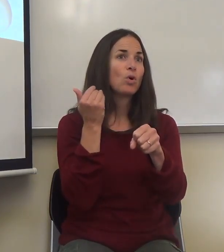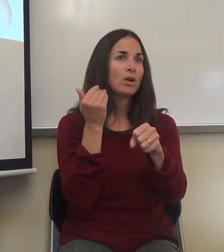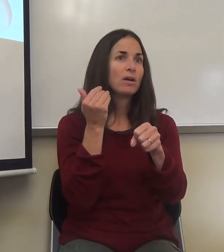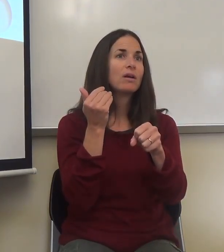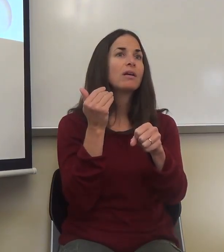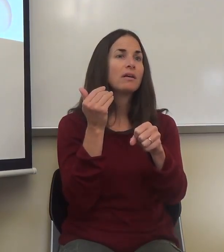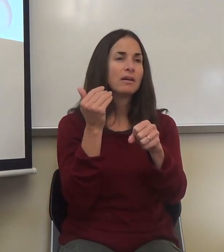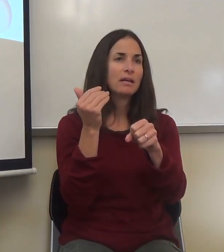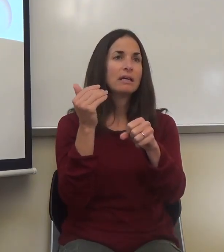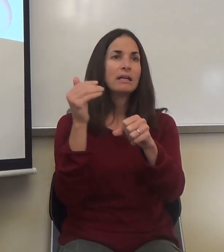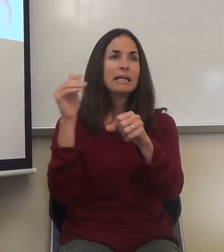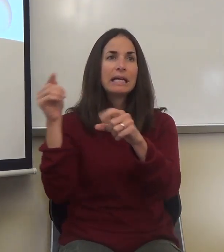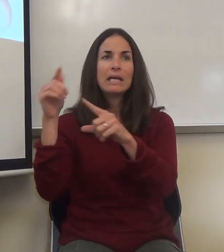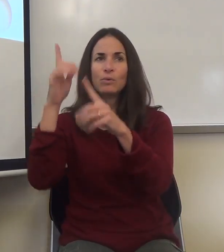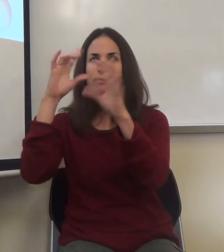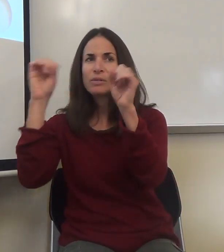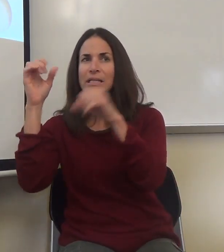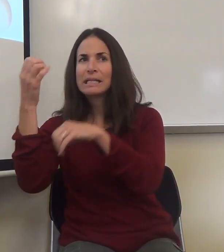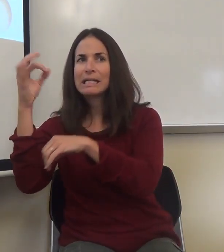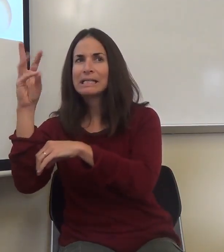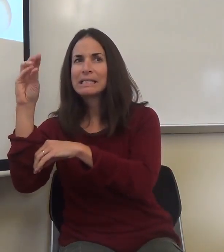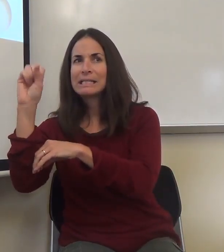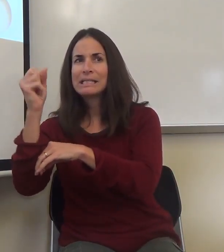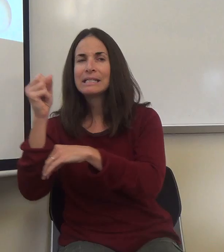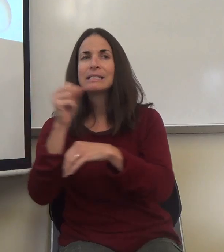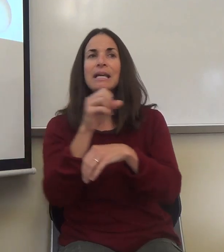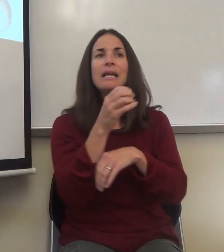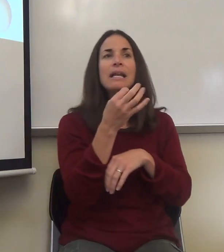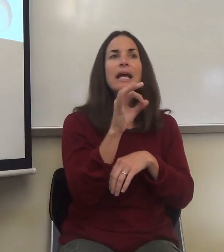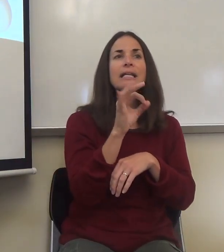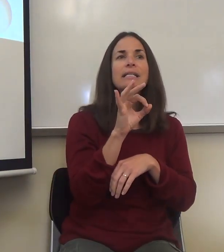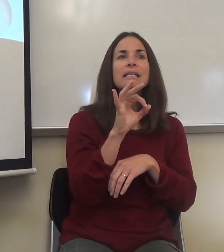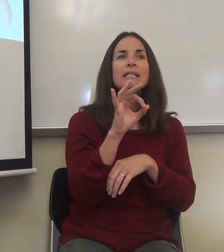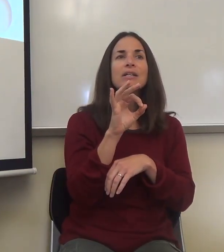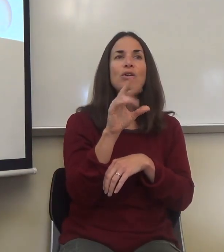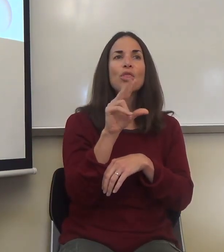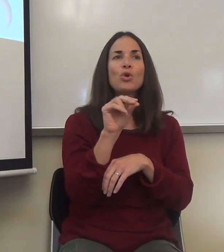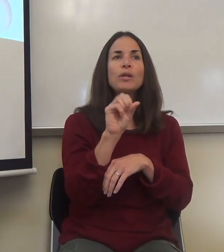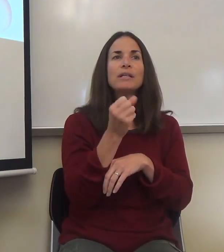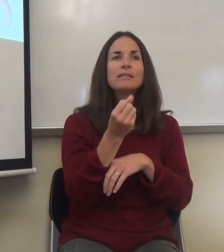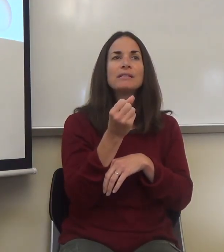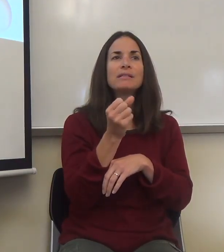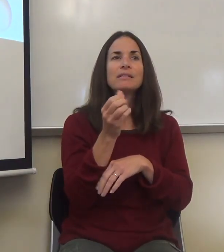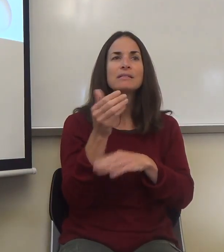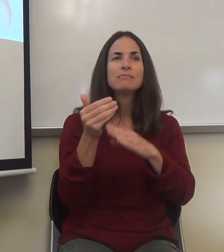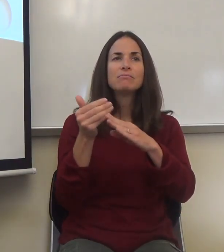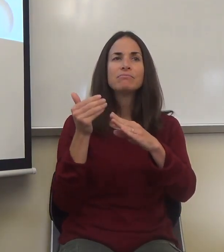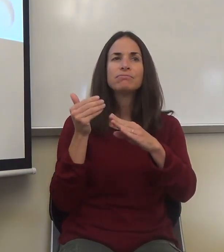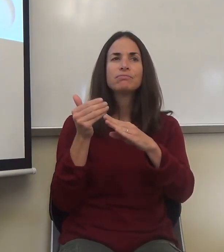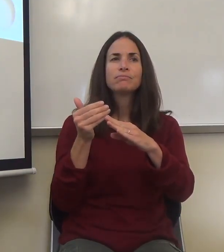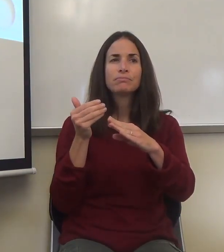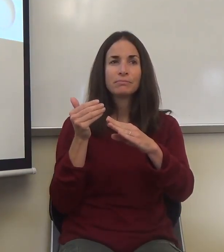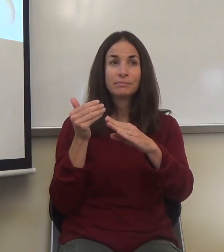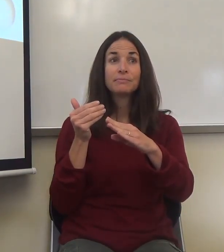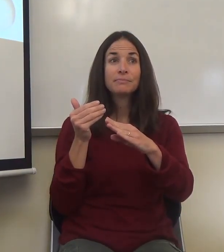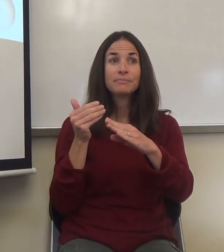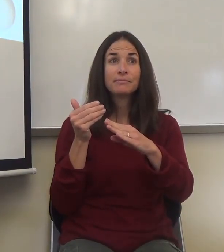Was it November? I'm trying to remember, when was it, when JFK was president? No. No, it was a